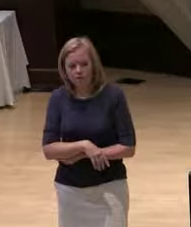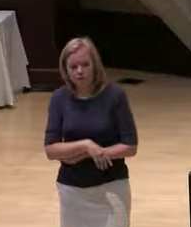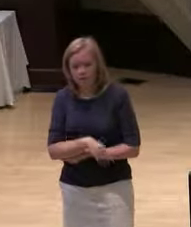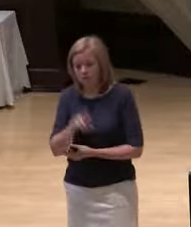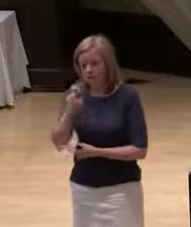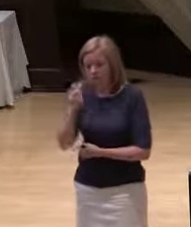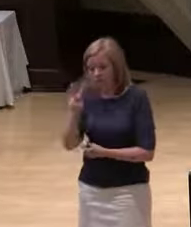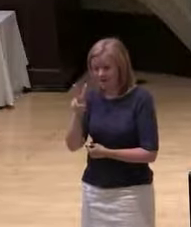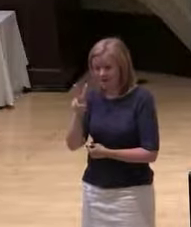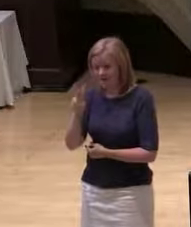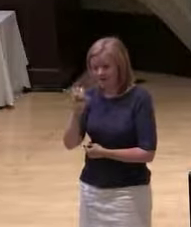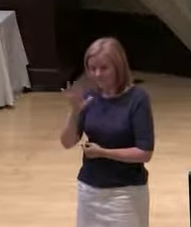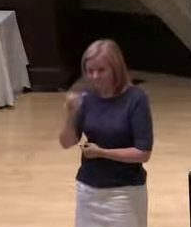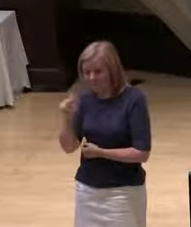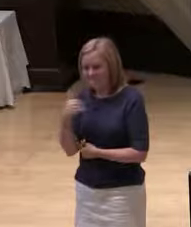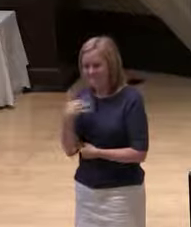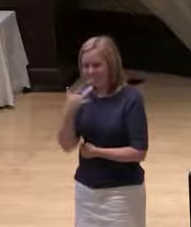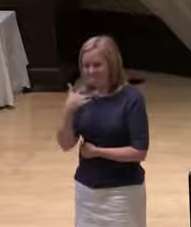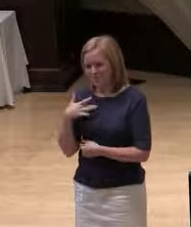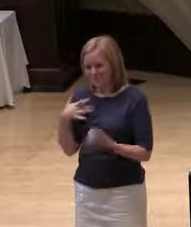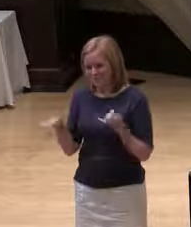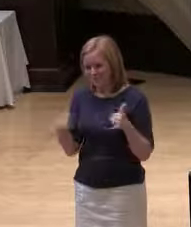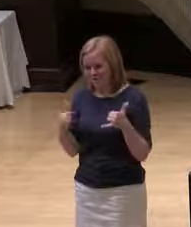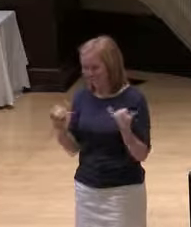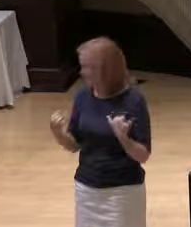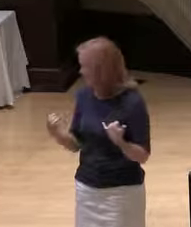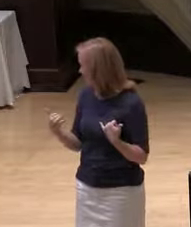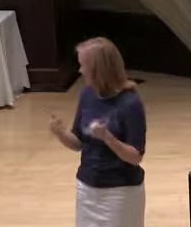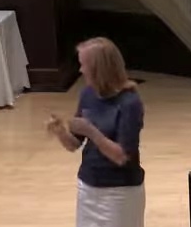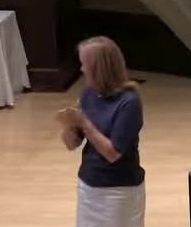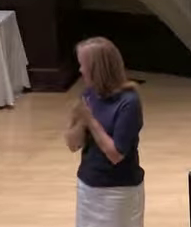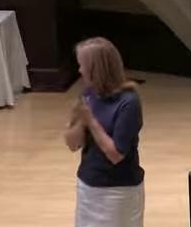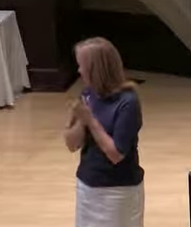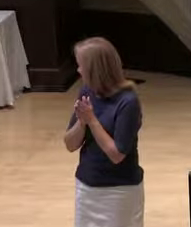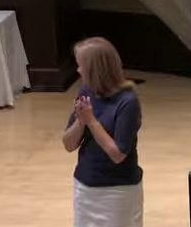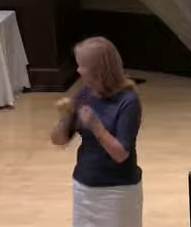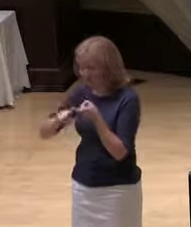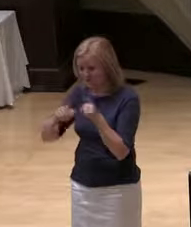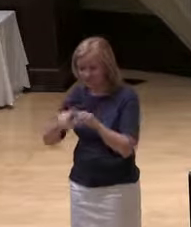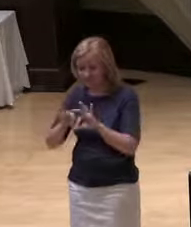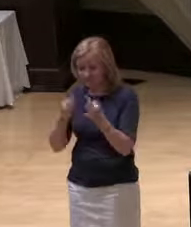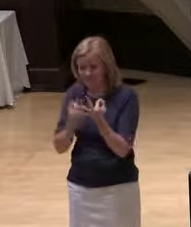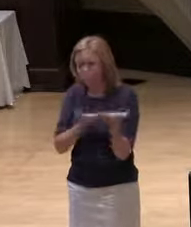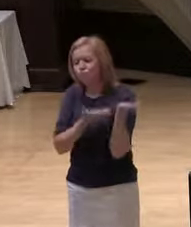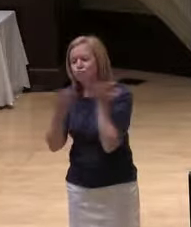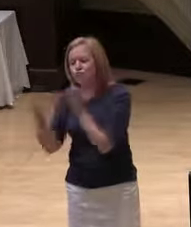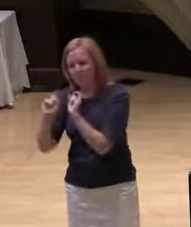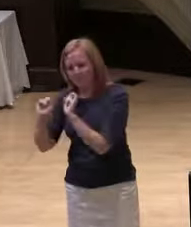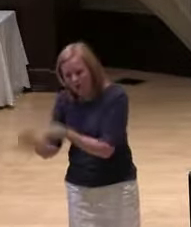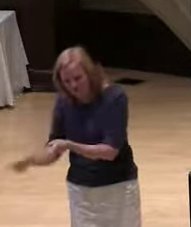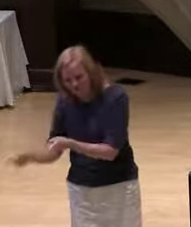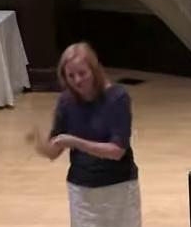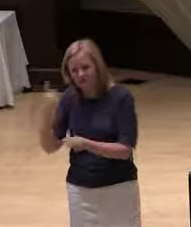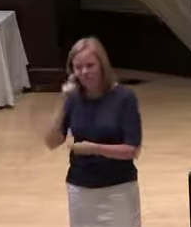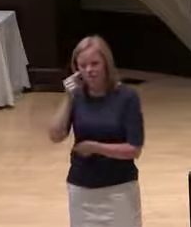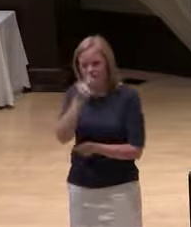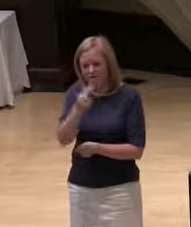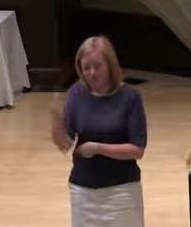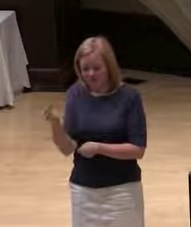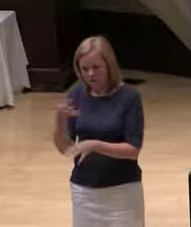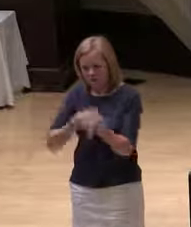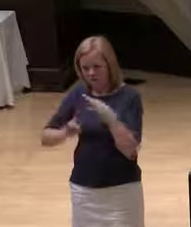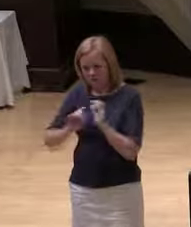Reverend Myra on her birthday is having a birthday party today, and she is asking her friends and family to bring a donation for Grace of God instead